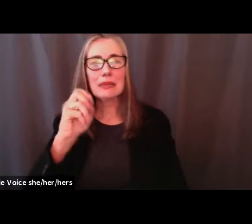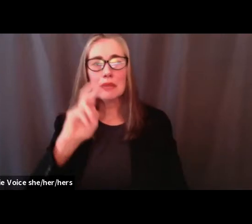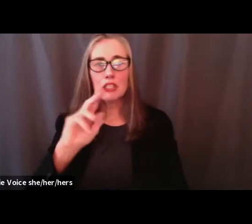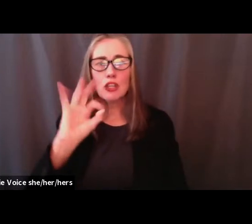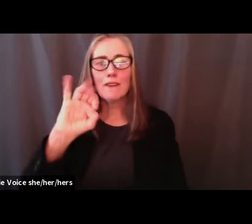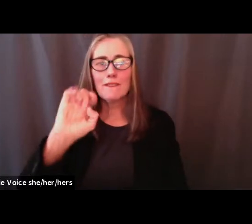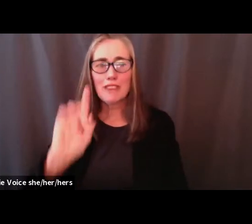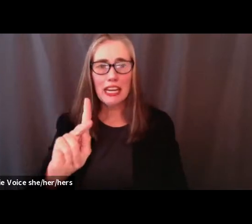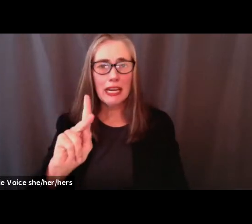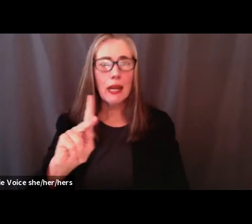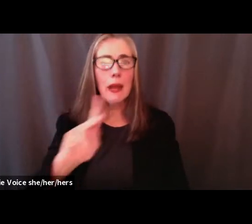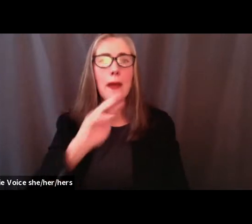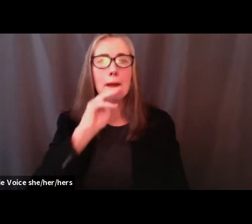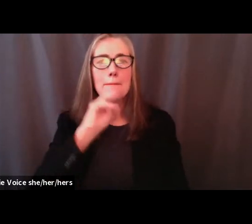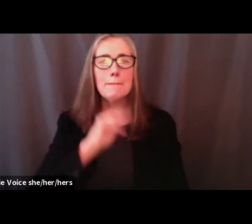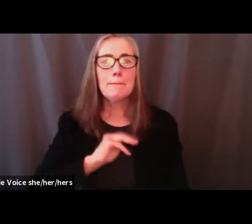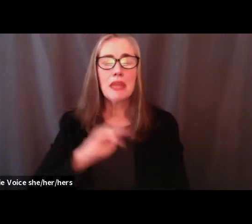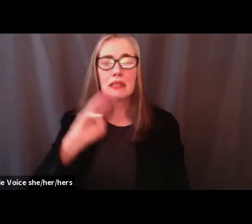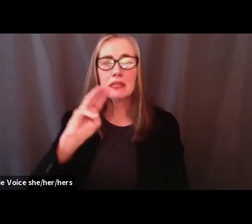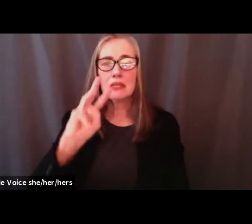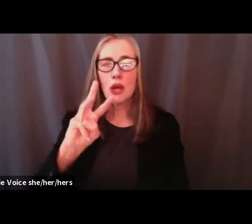and Mr. Laurie.